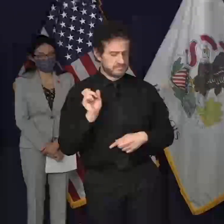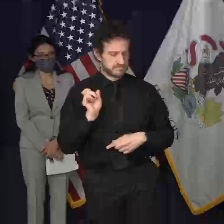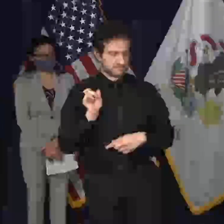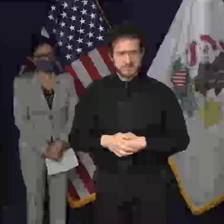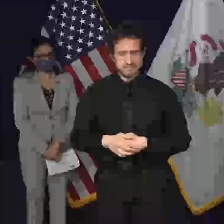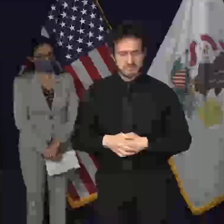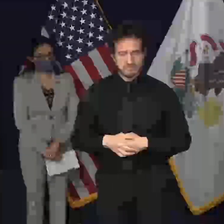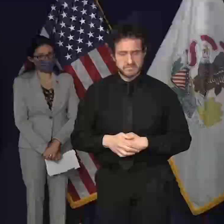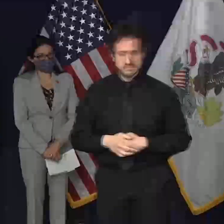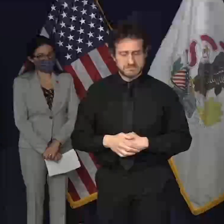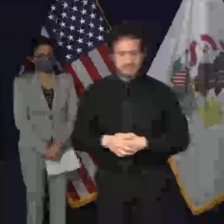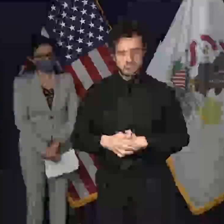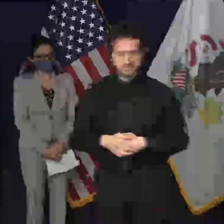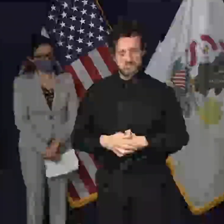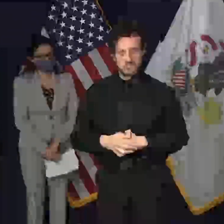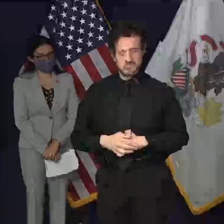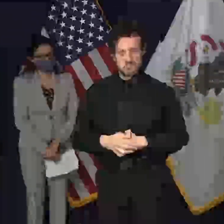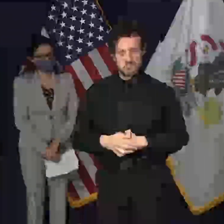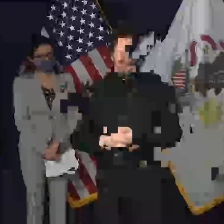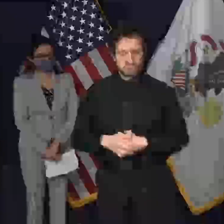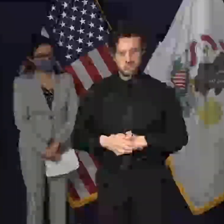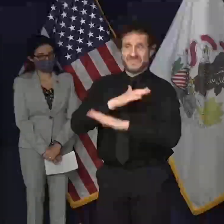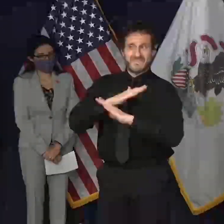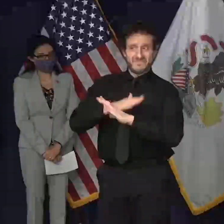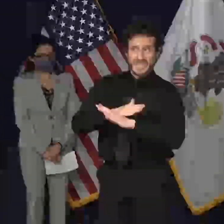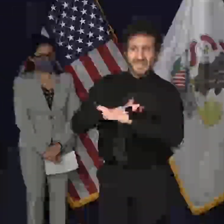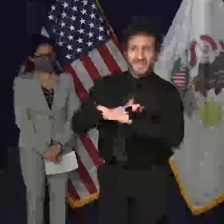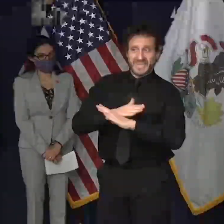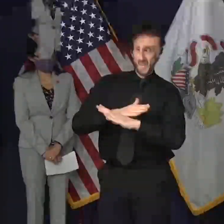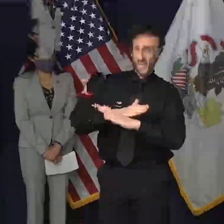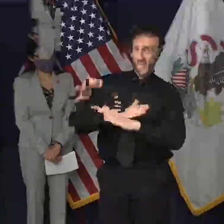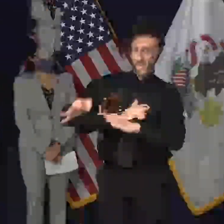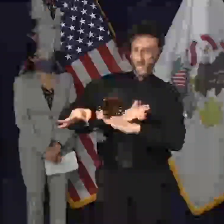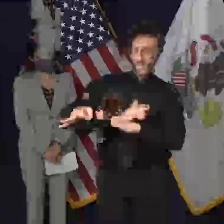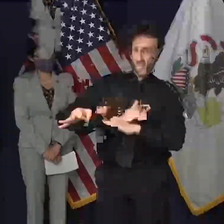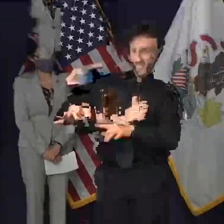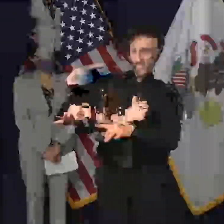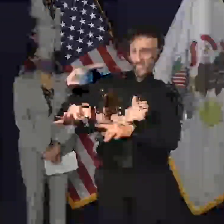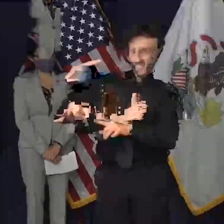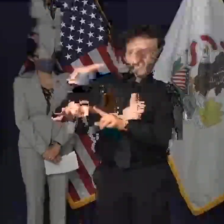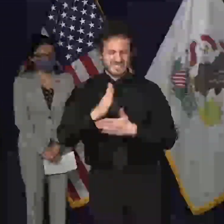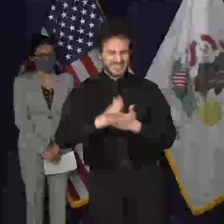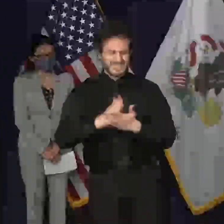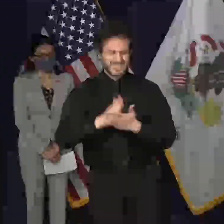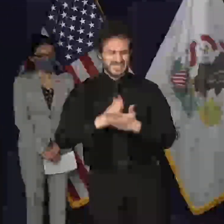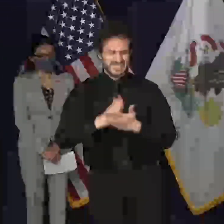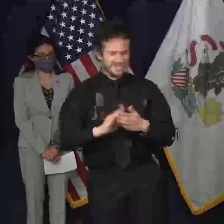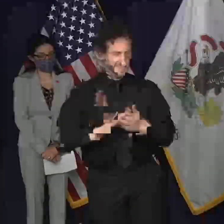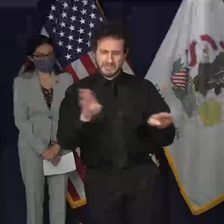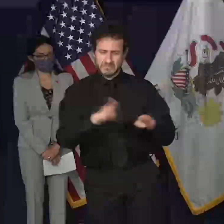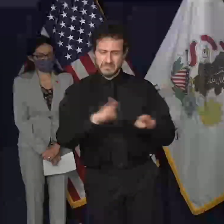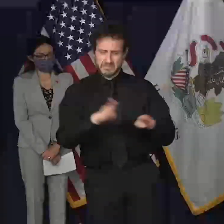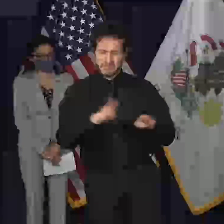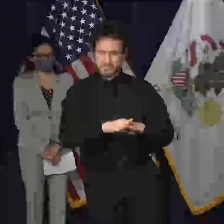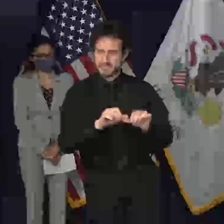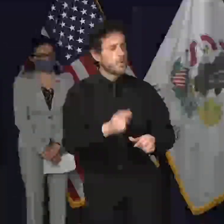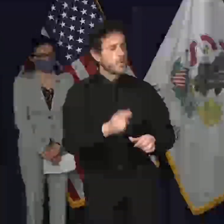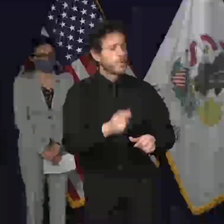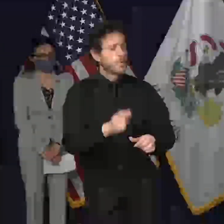for a vaccine that doesn't exist or may not exist for 18 months? And can you provide more information on what a highly effective therapy looks